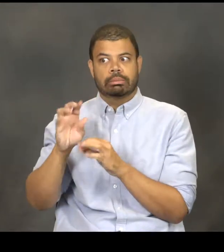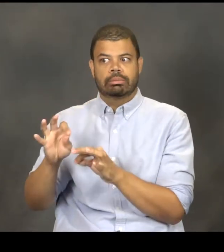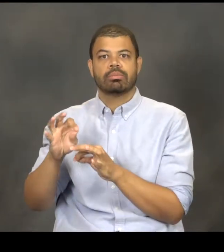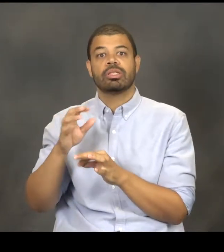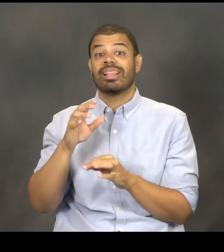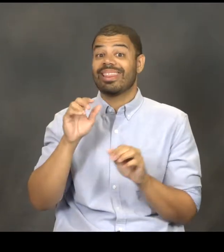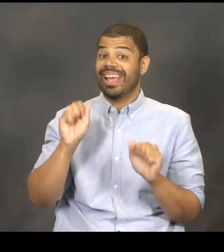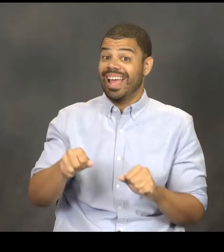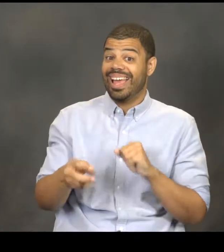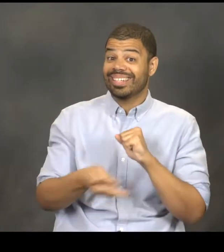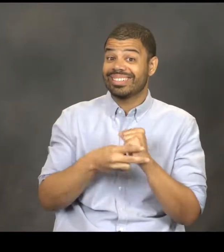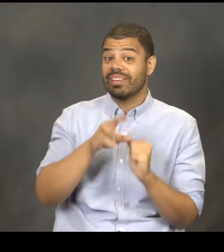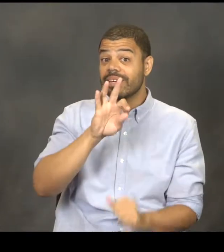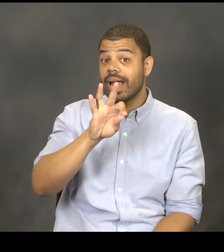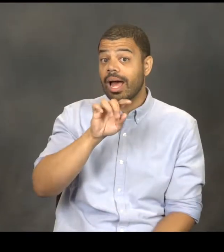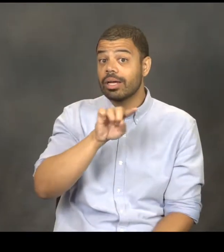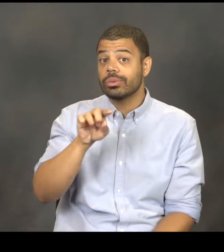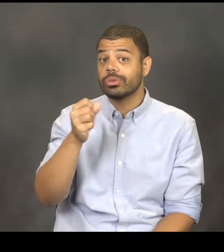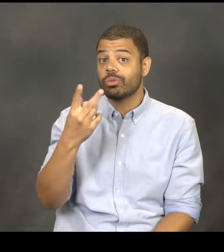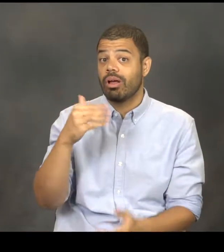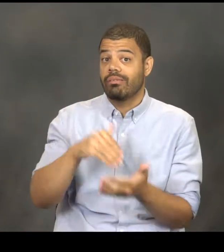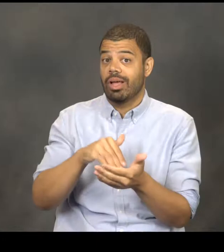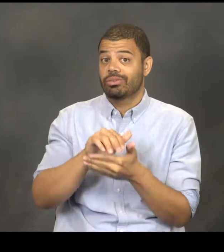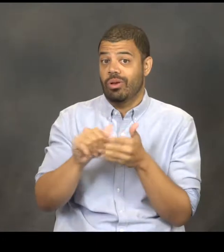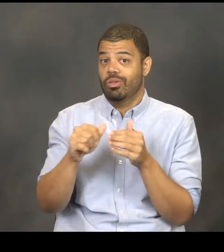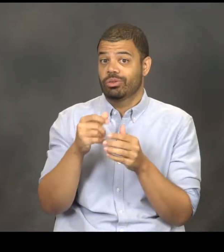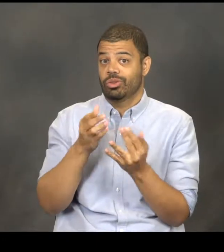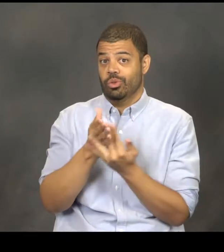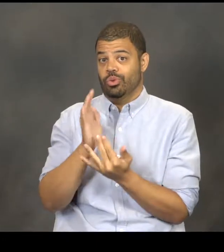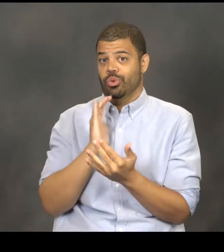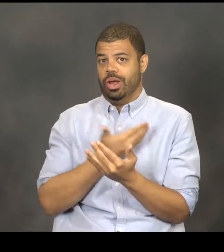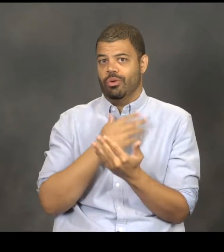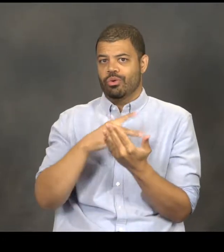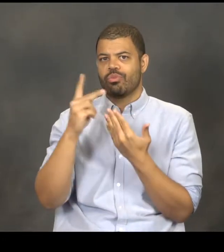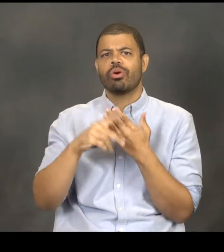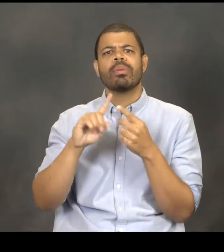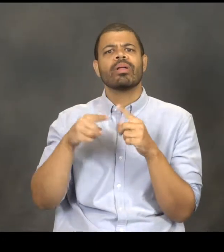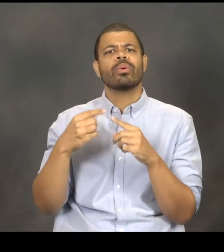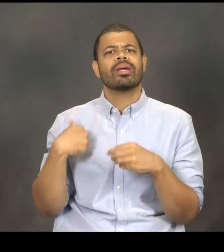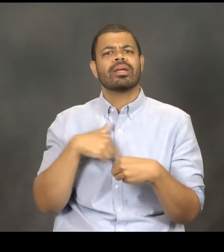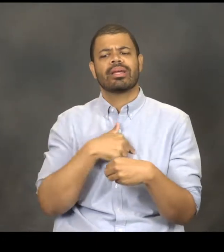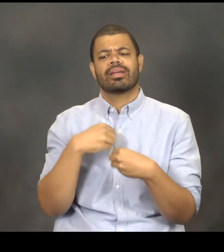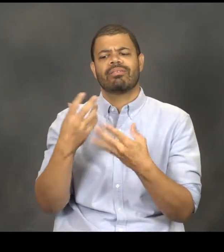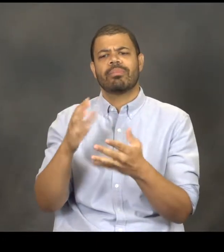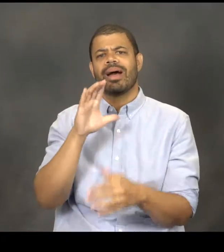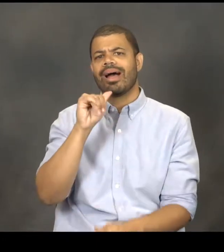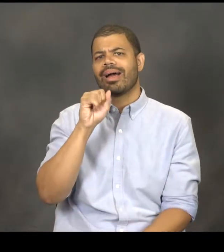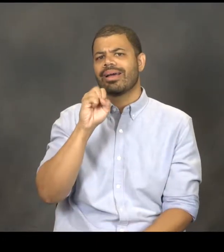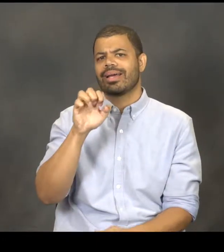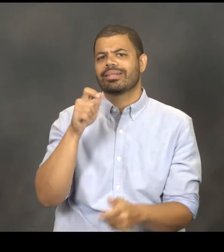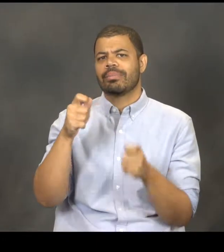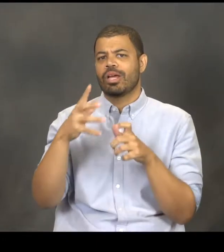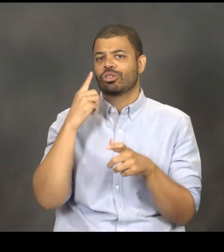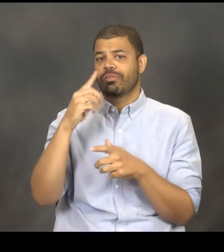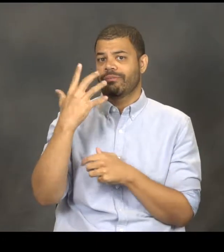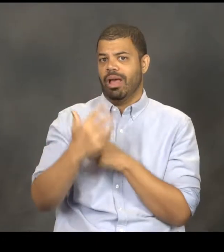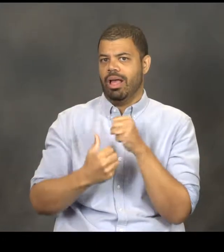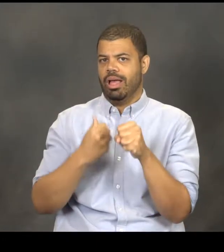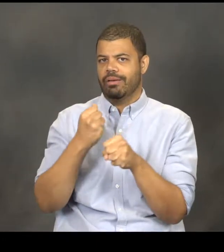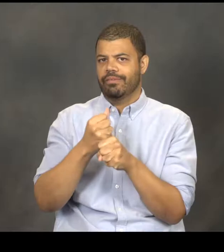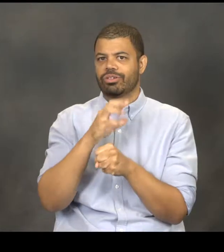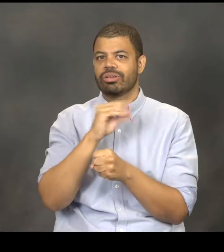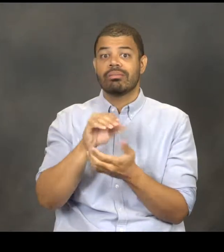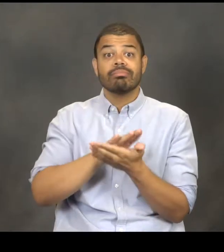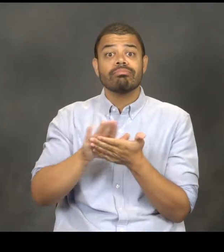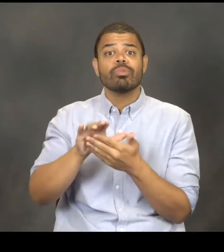$12,000. And then they have a case manager for 5 years. And I think what's really special when it comes to the work with the credit